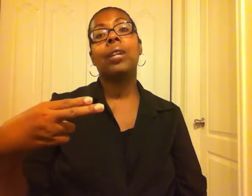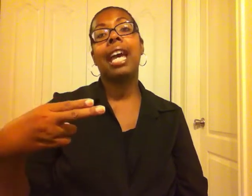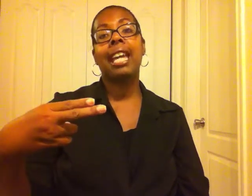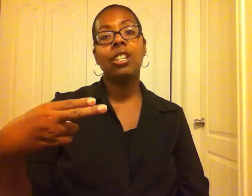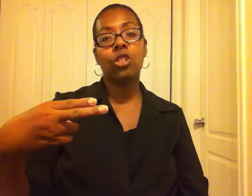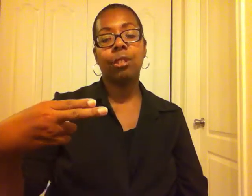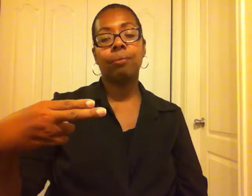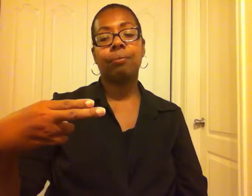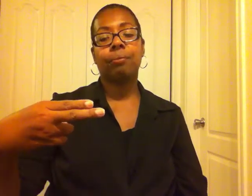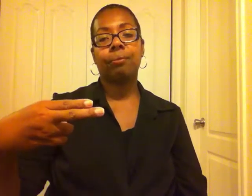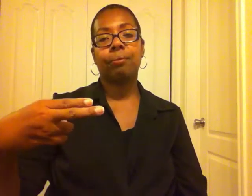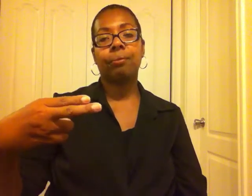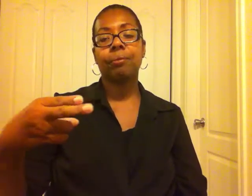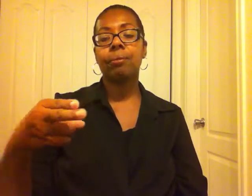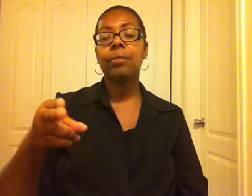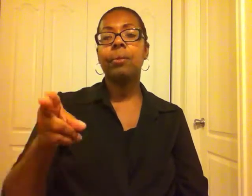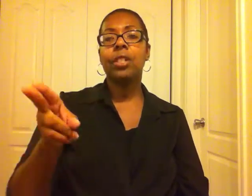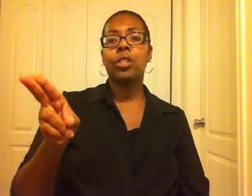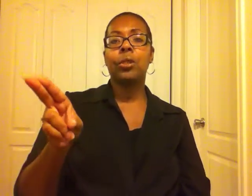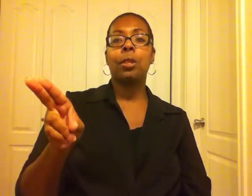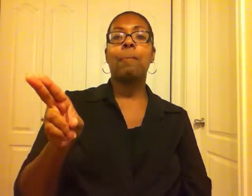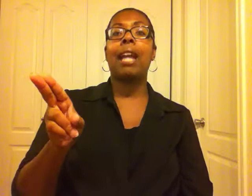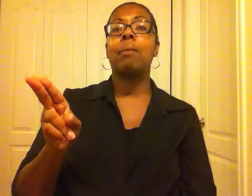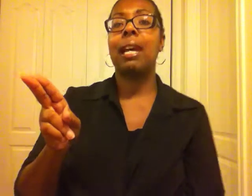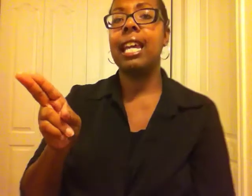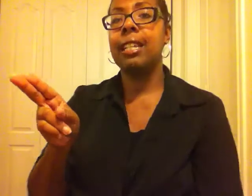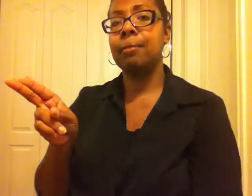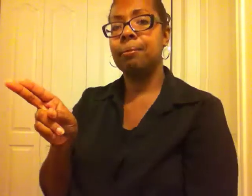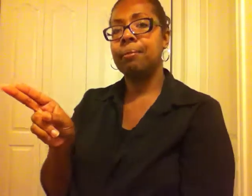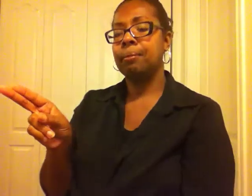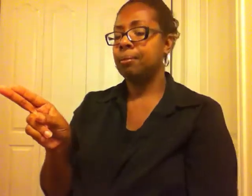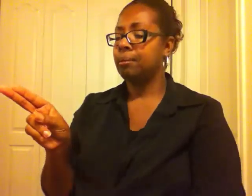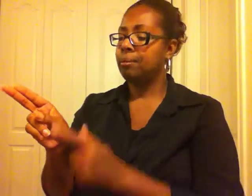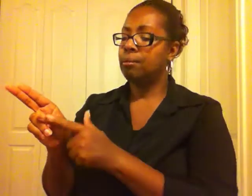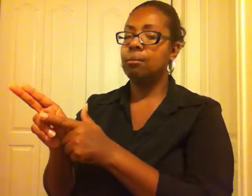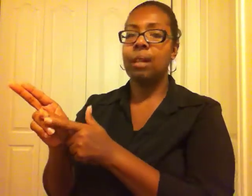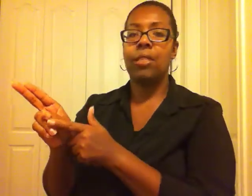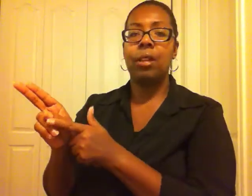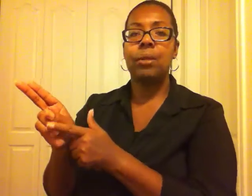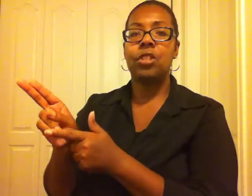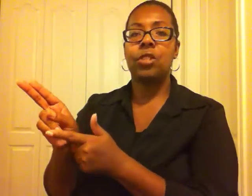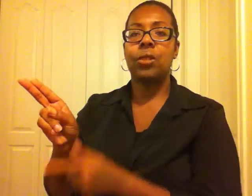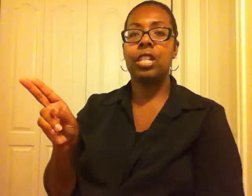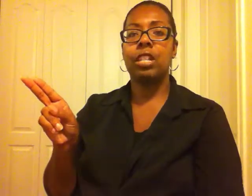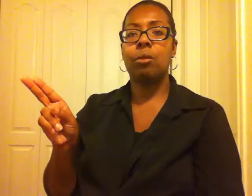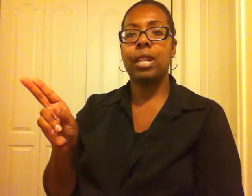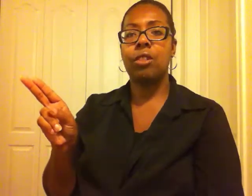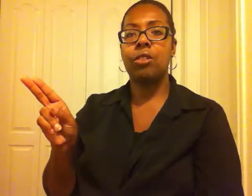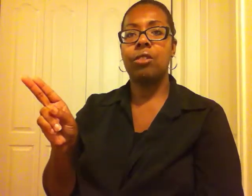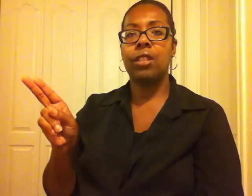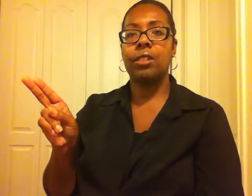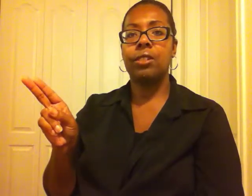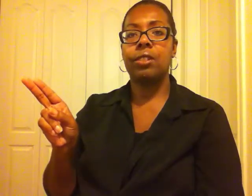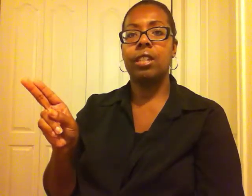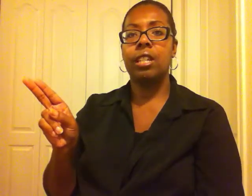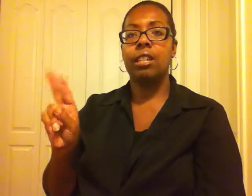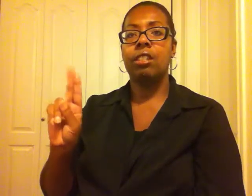an H. I'm going to show you the back of my hand. My thumb is just resting on my other two fingers.